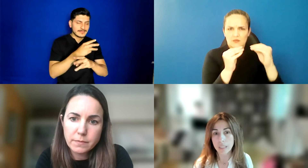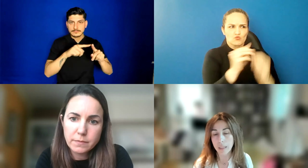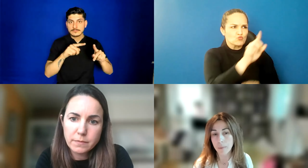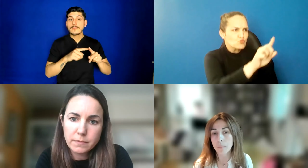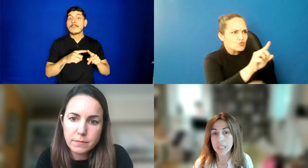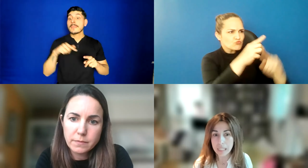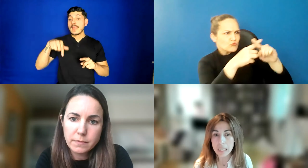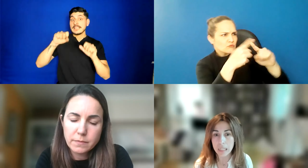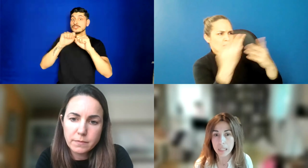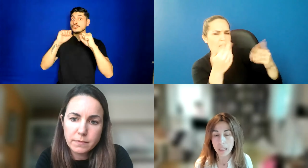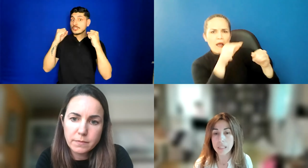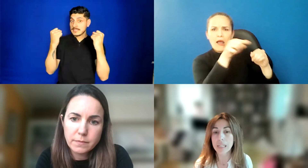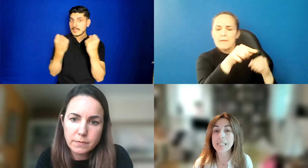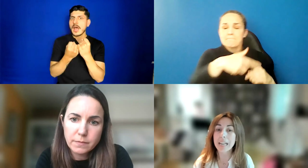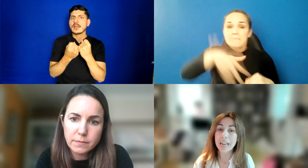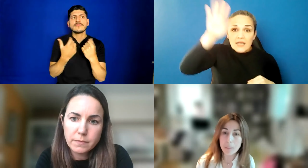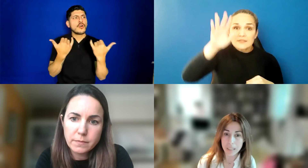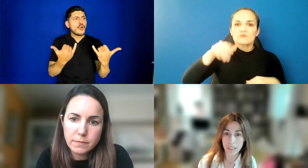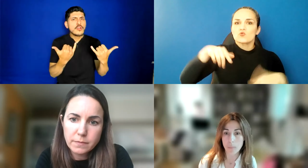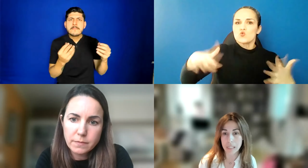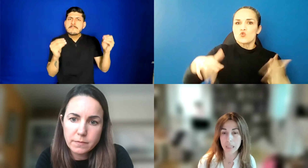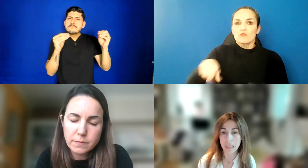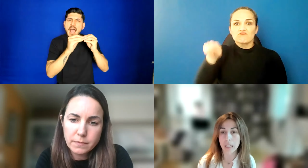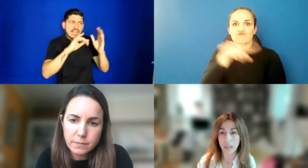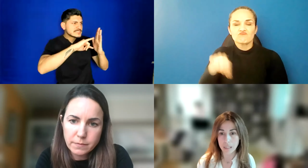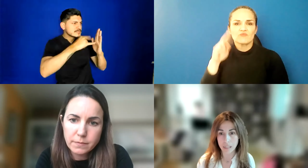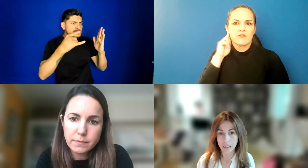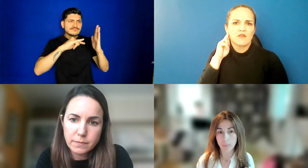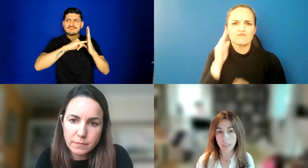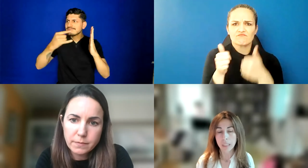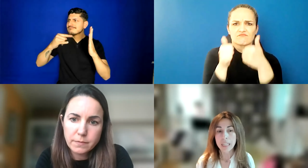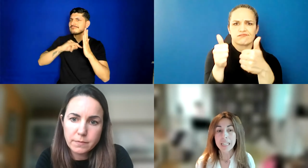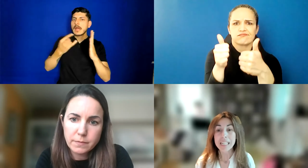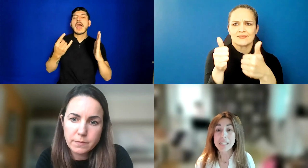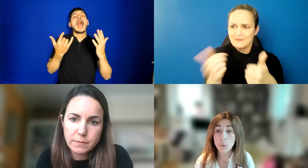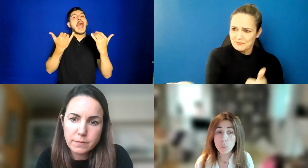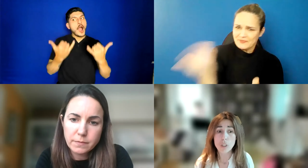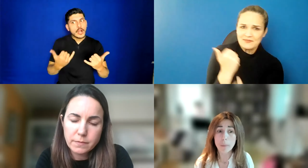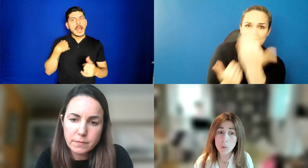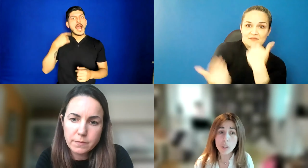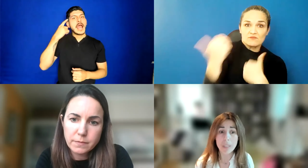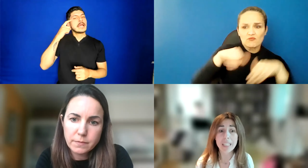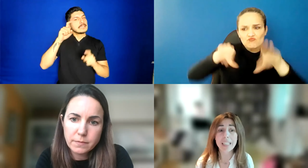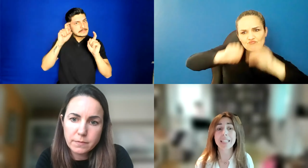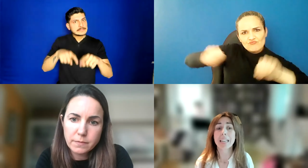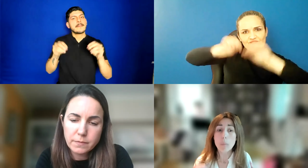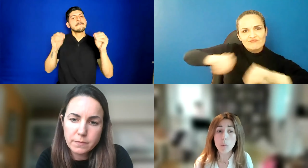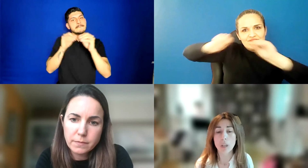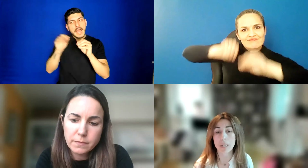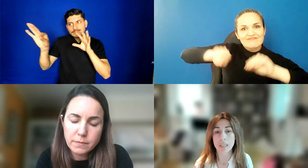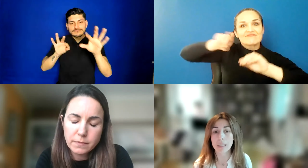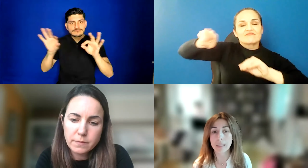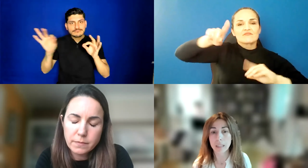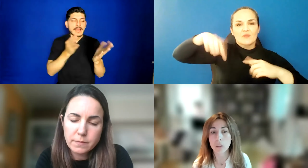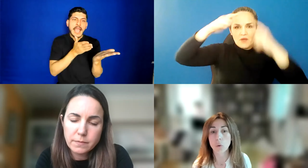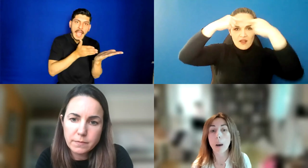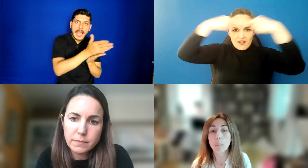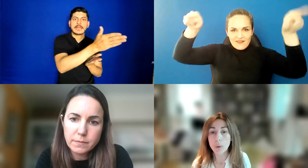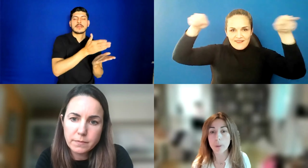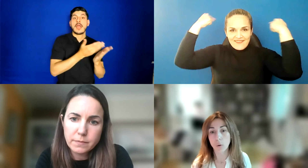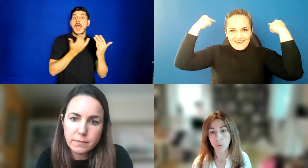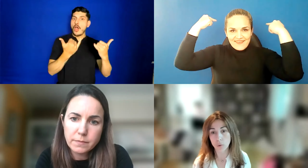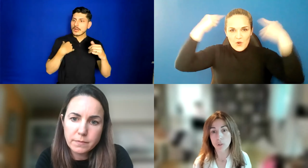within the digitalized social context, it's key to have people with these abilities, and